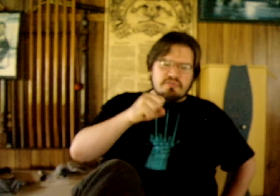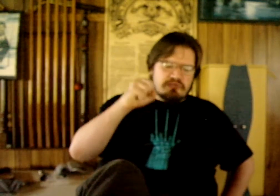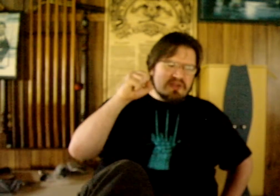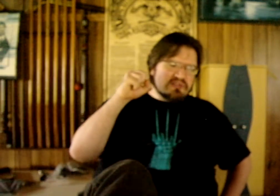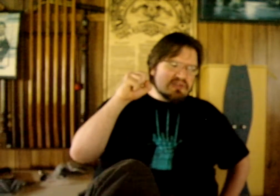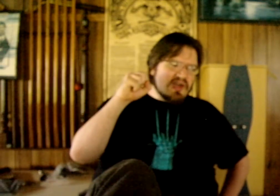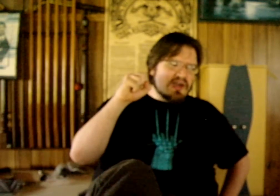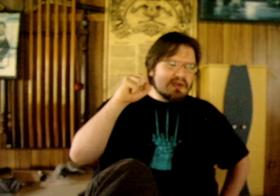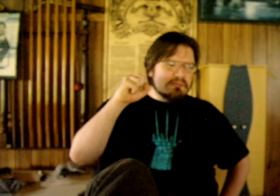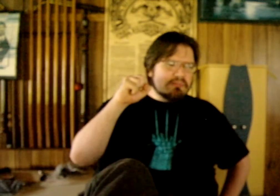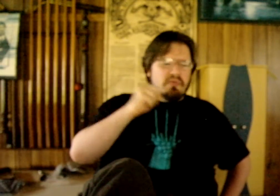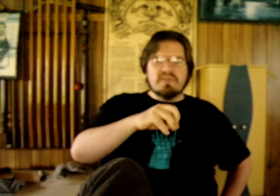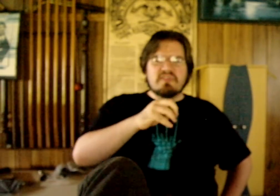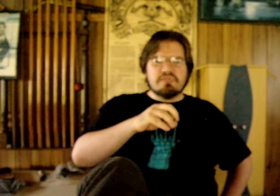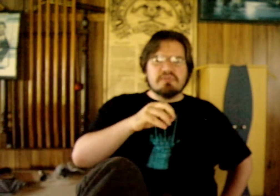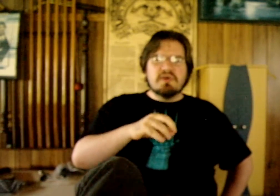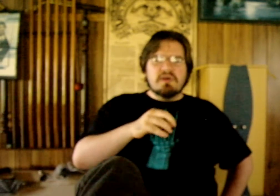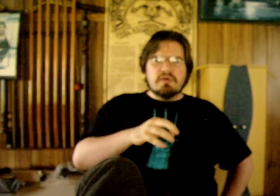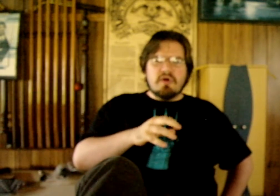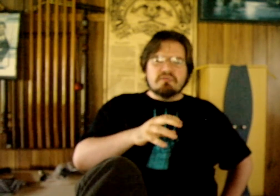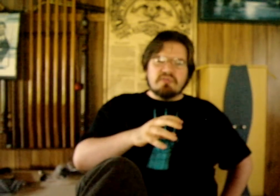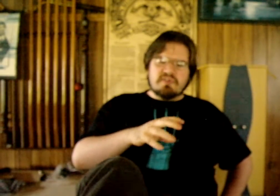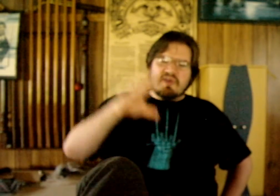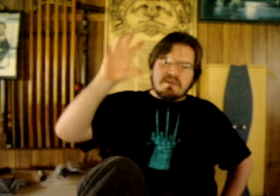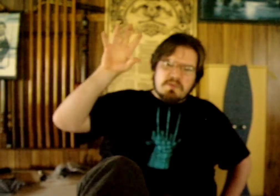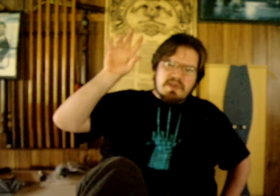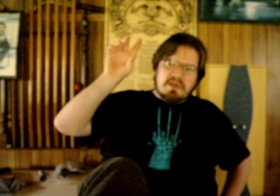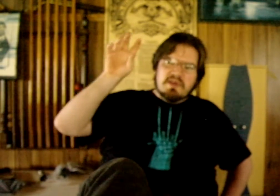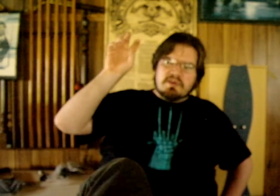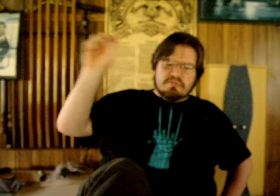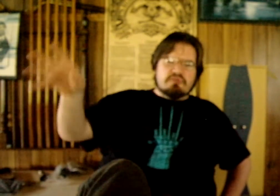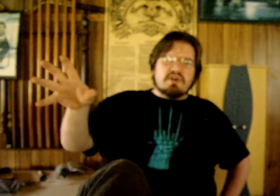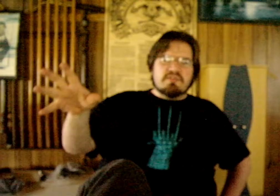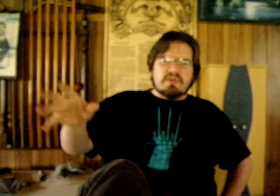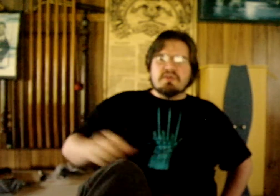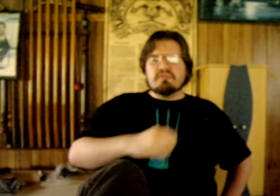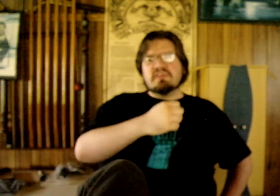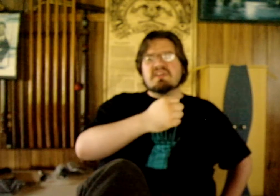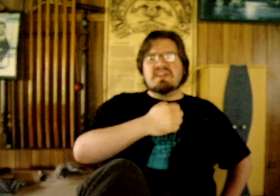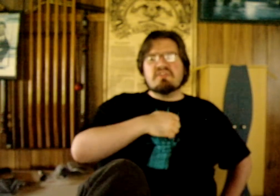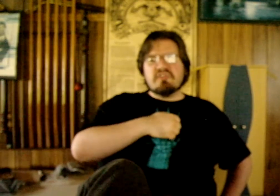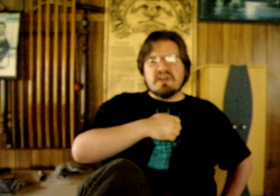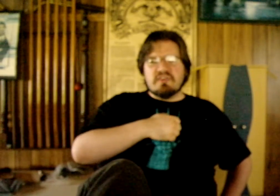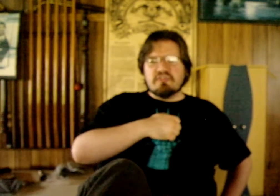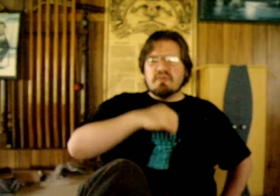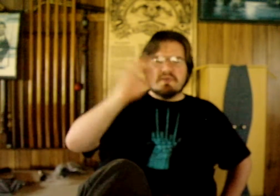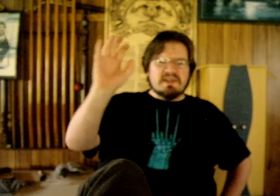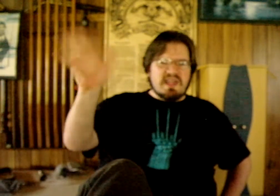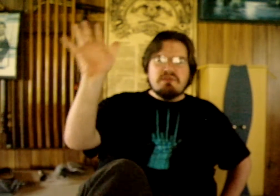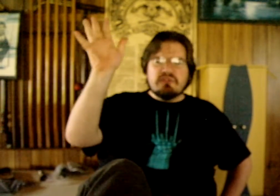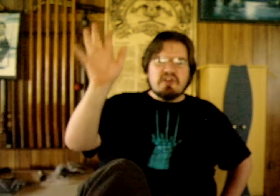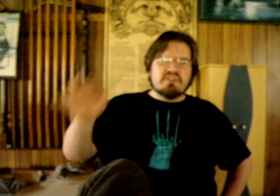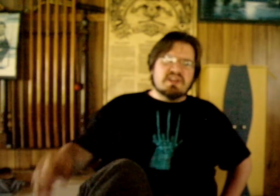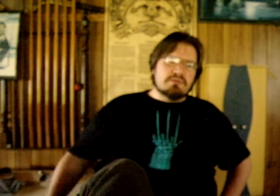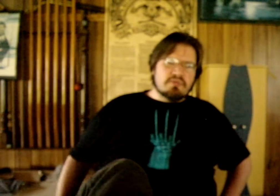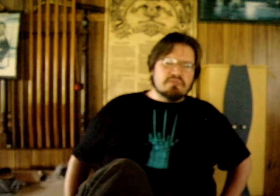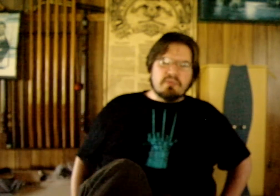and pointless conflict, and we're constructively conflicting inside ourselves without ever touching anyone's body,